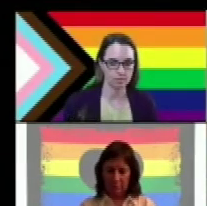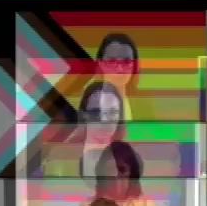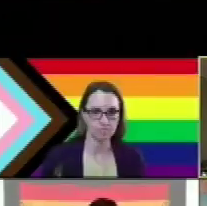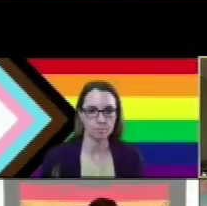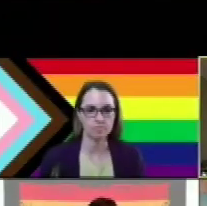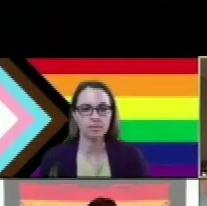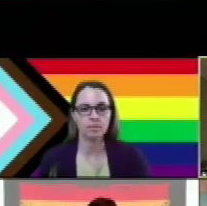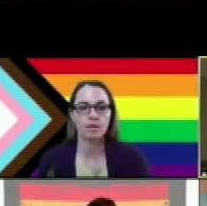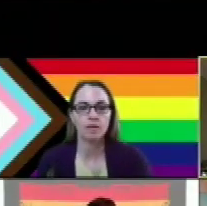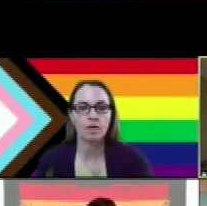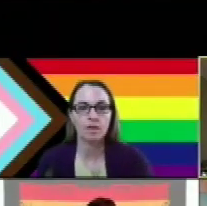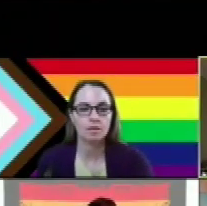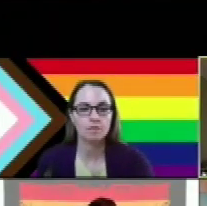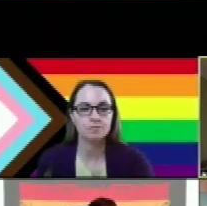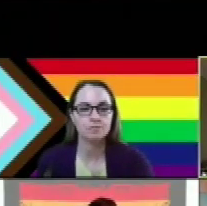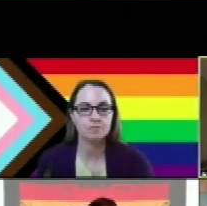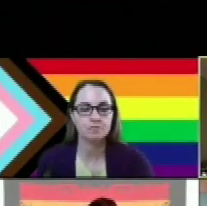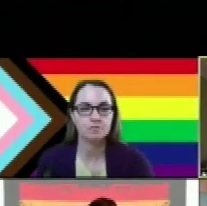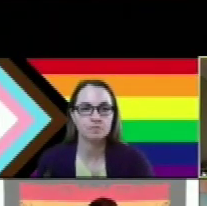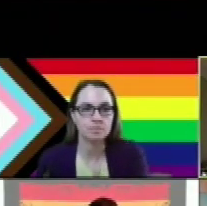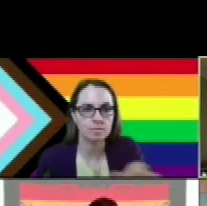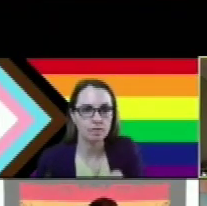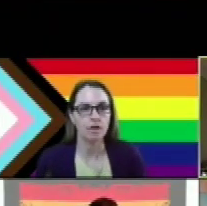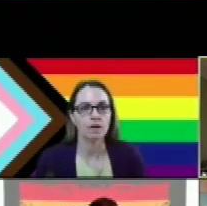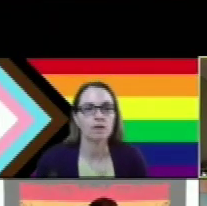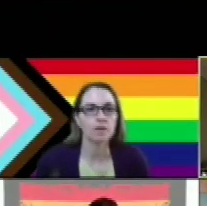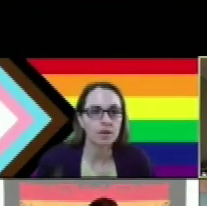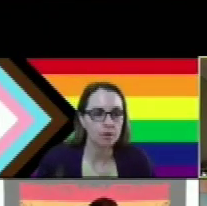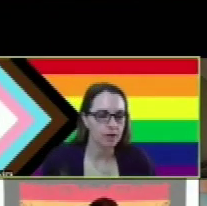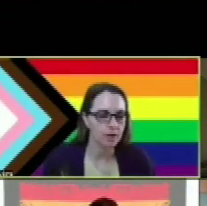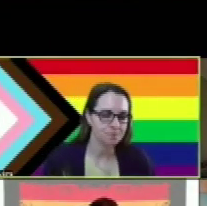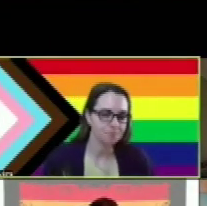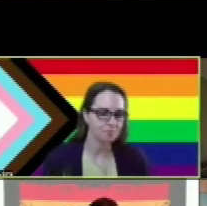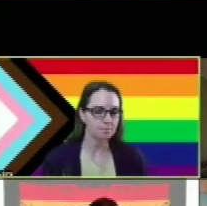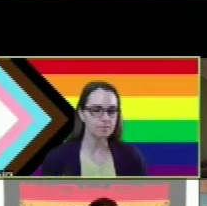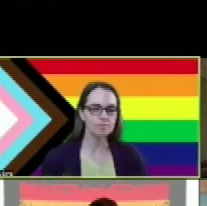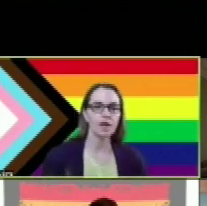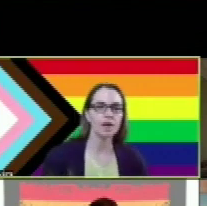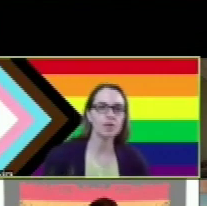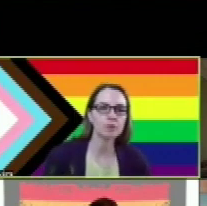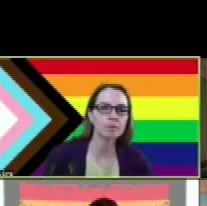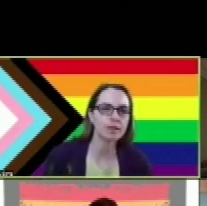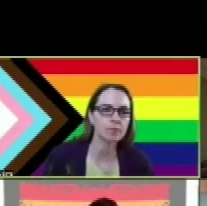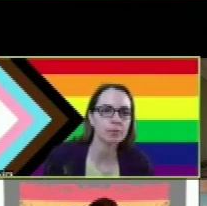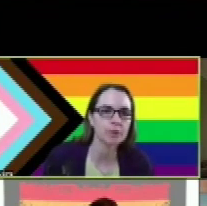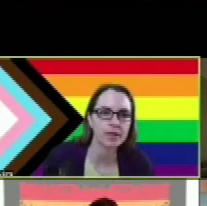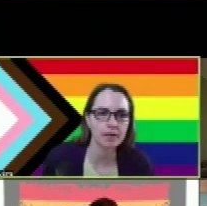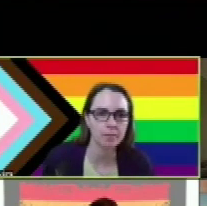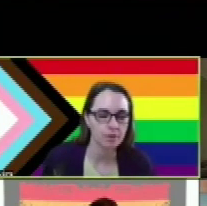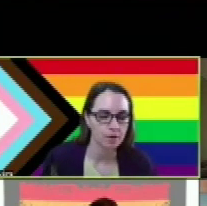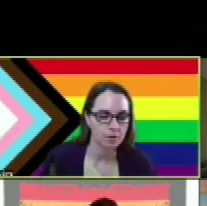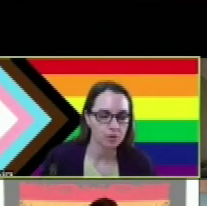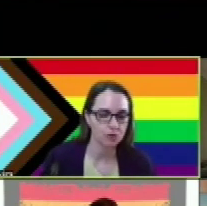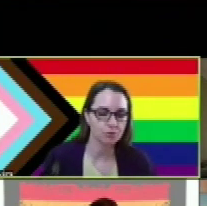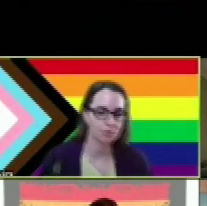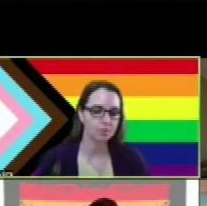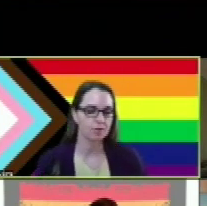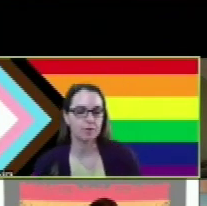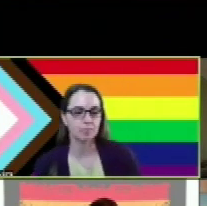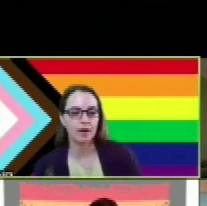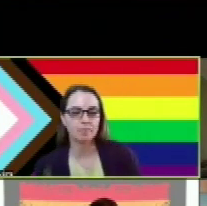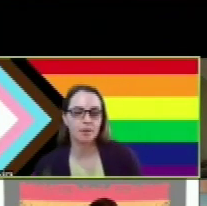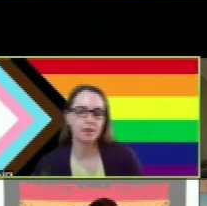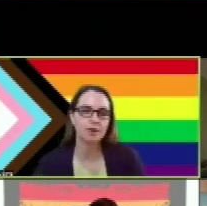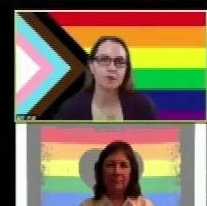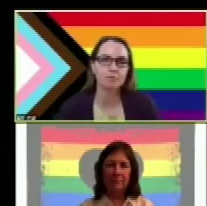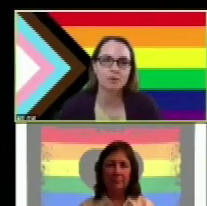Councilmember Davis will provide an invocation. Thank you, Mayor. Normally, we proclaim June to